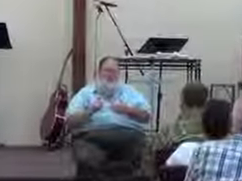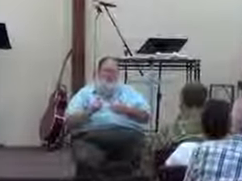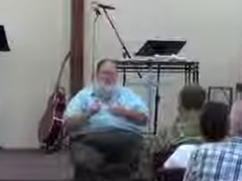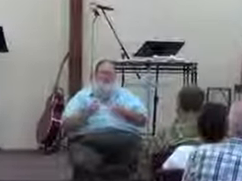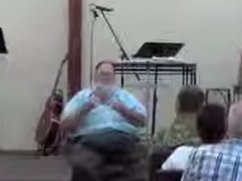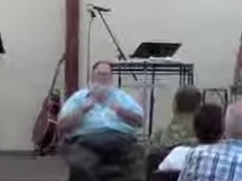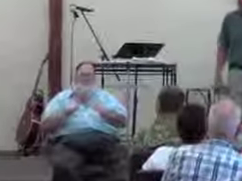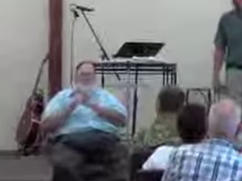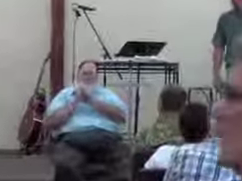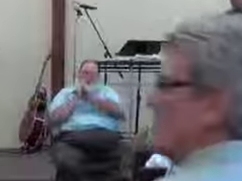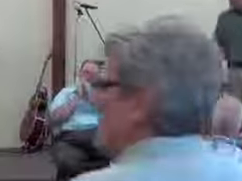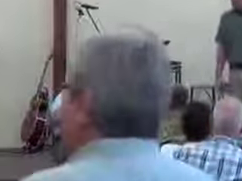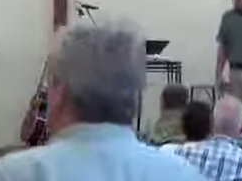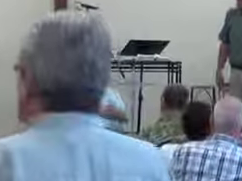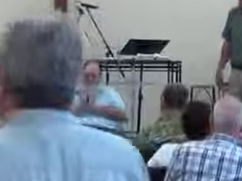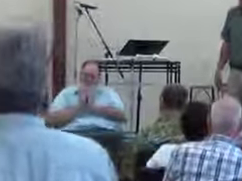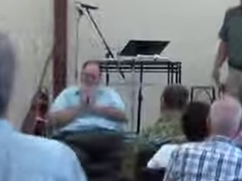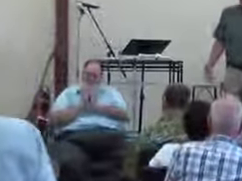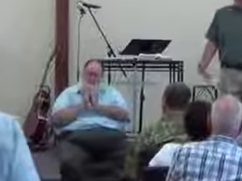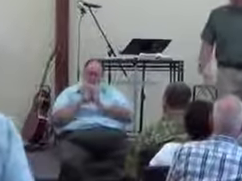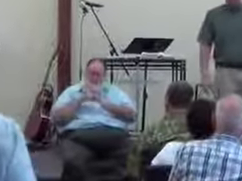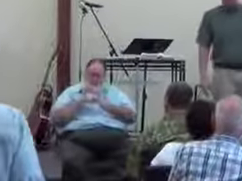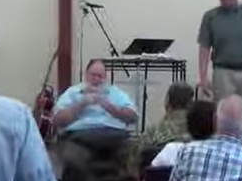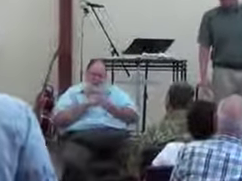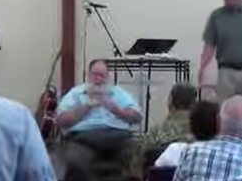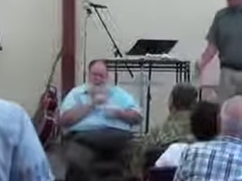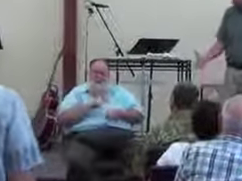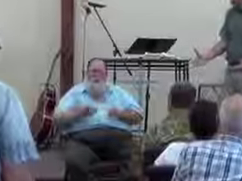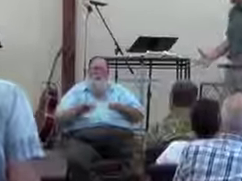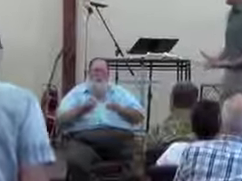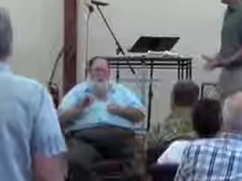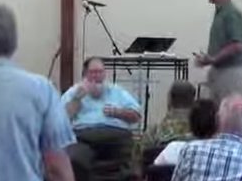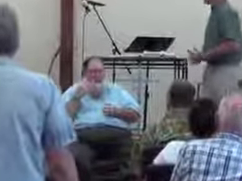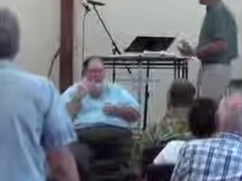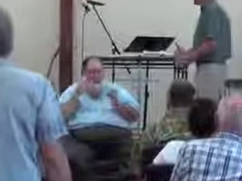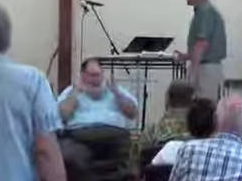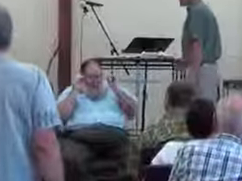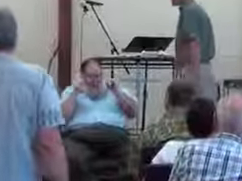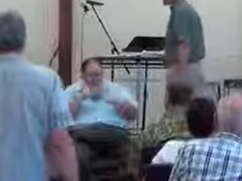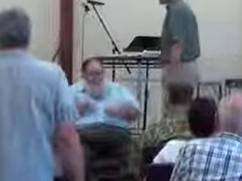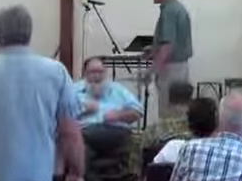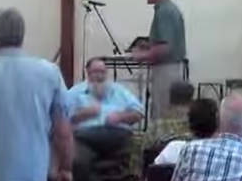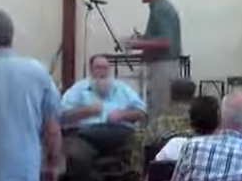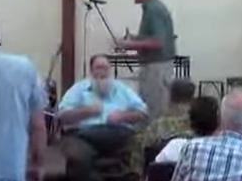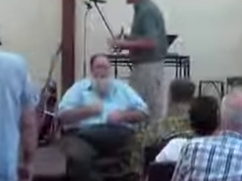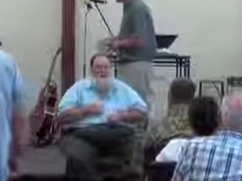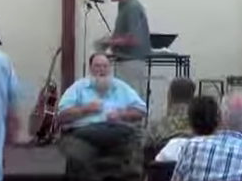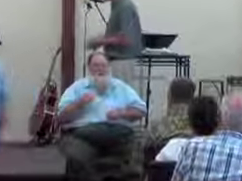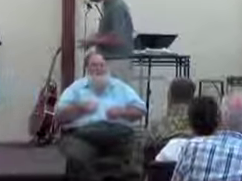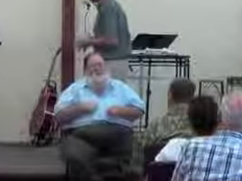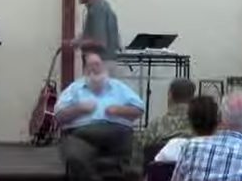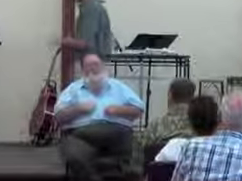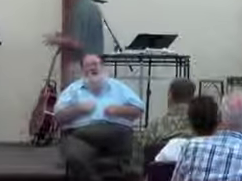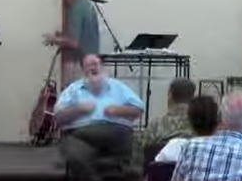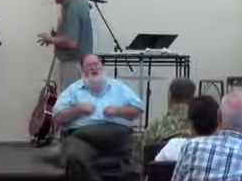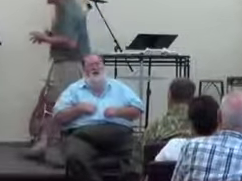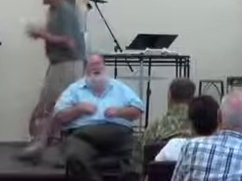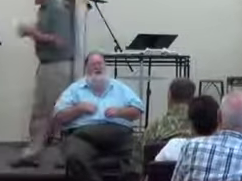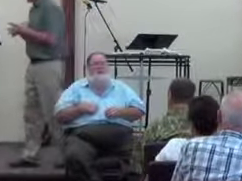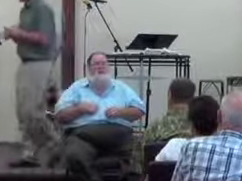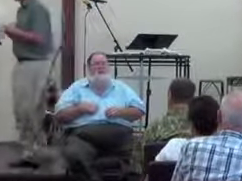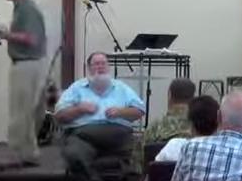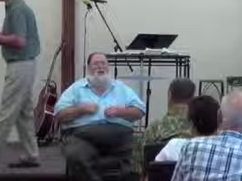pray and read about what the Lord wanted me to preach on, I kept coming back to Independence Day and the 4th of July, and I thought, well, I'm going to preach on something like